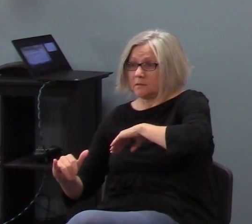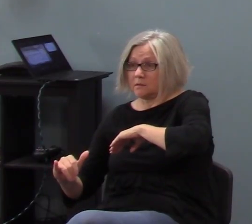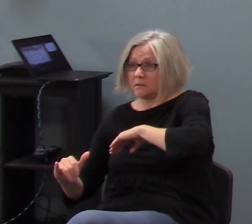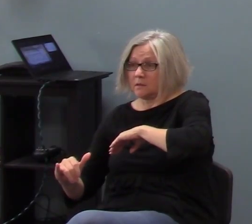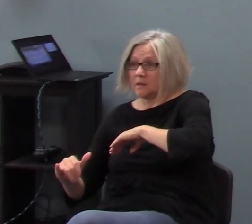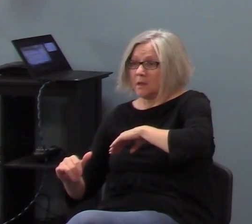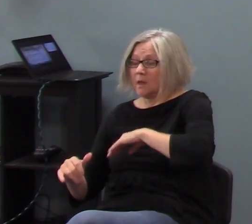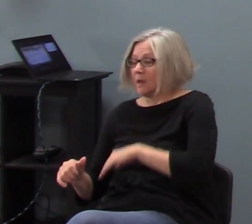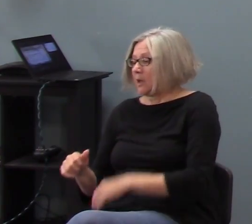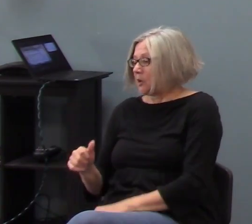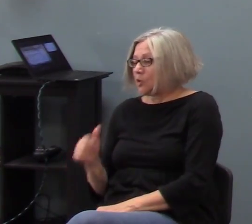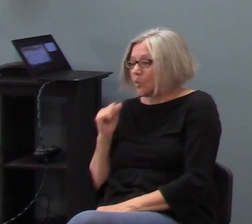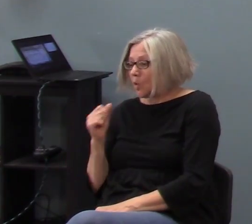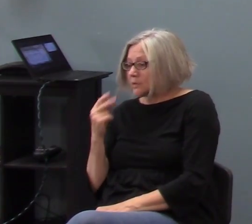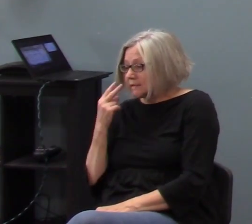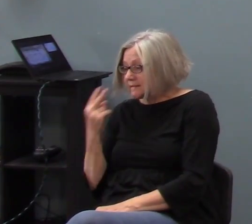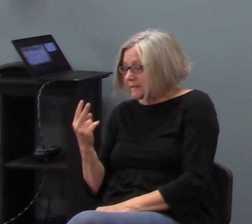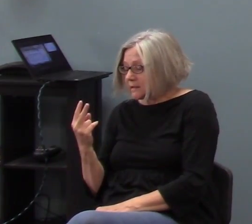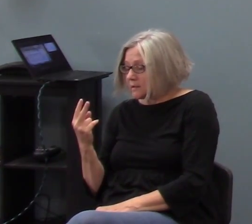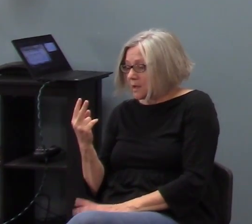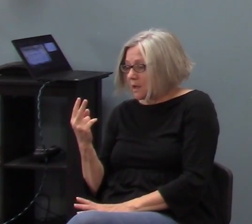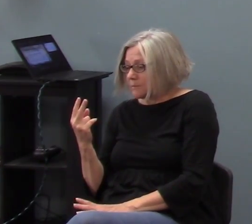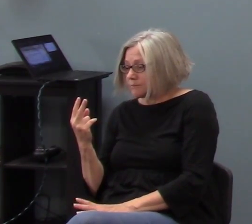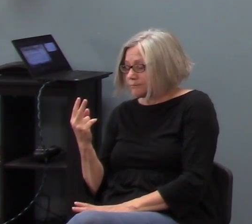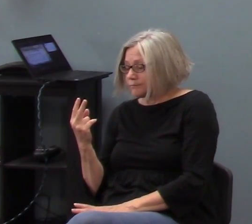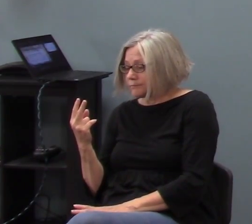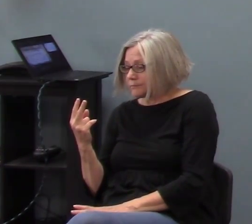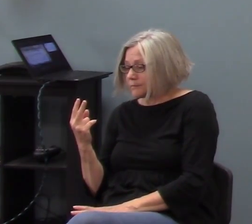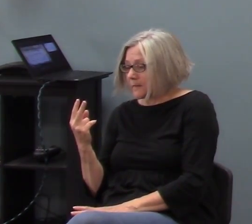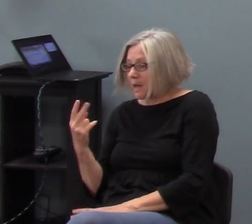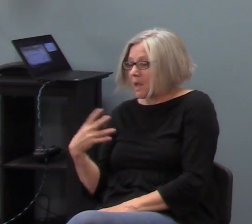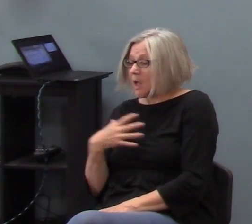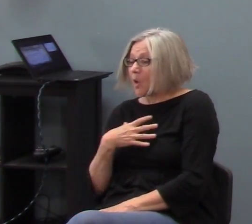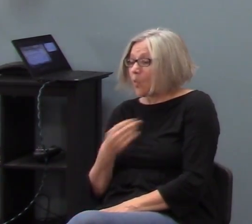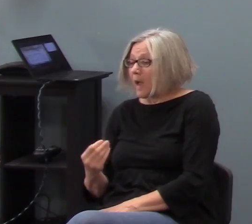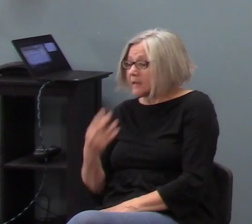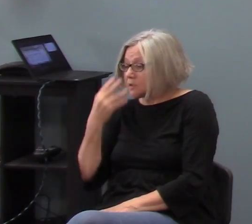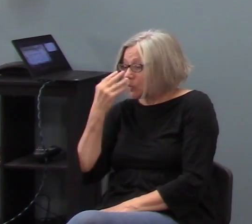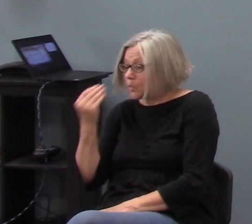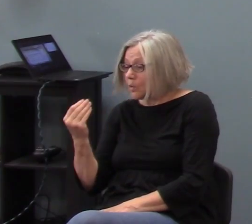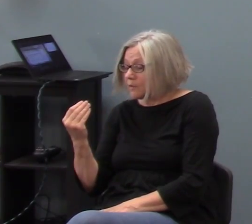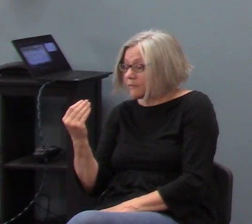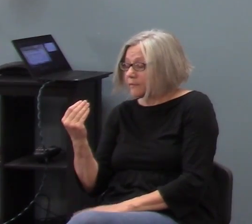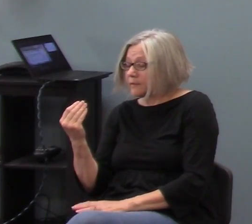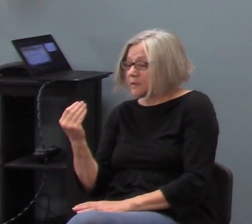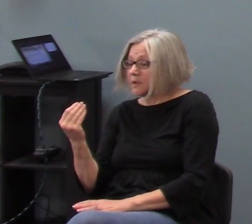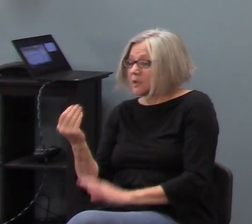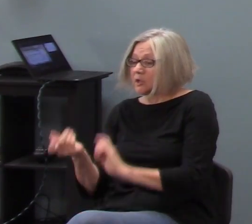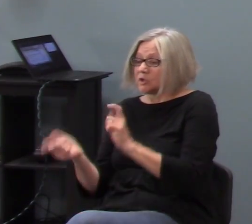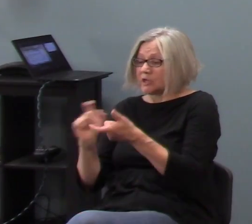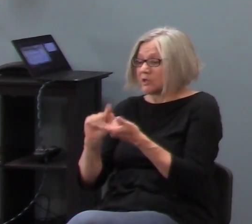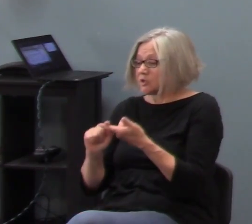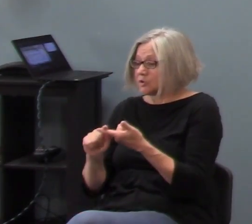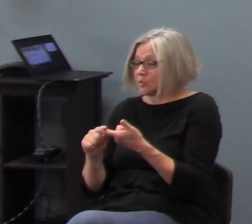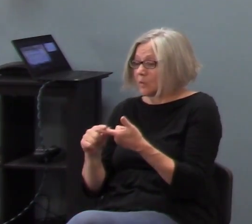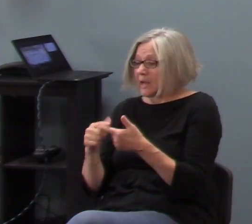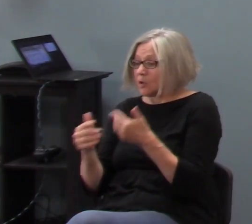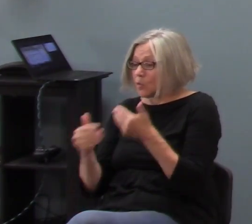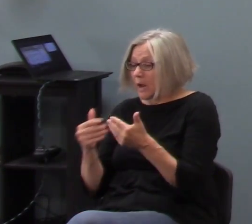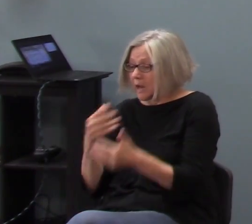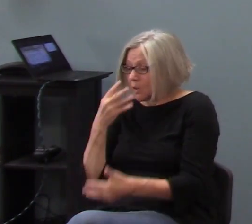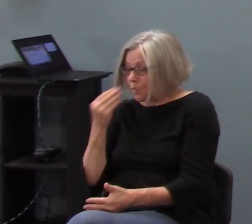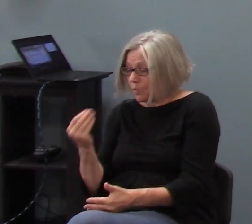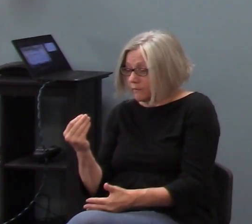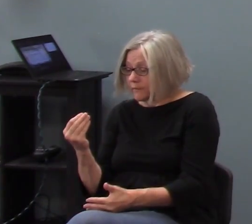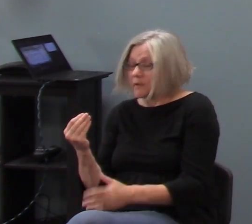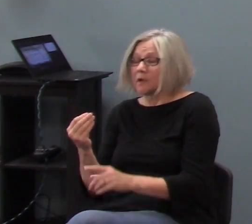a wolf changing very quickly into a white wolf versus a gray wolf. You see a giraffe with a longer neck. What you're not seeing is the giraffe turning into 6 different